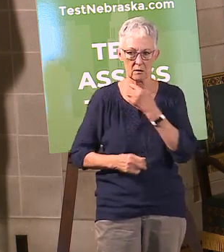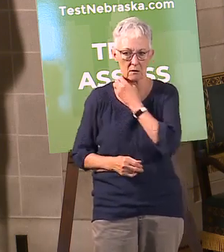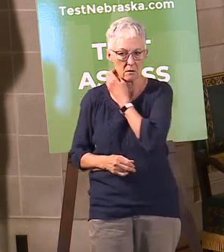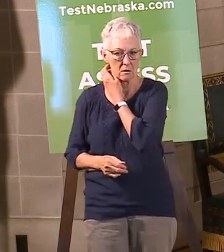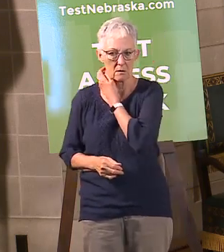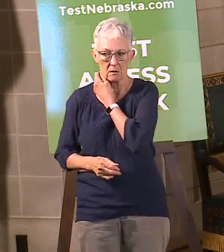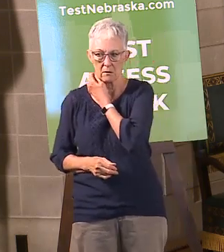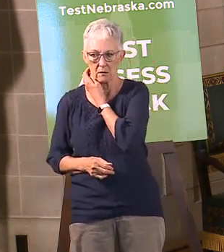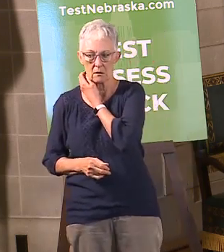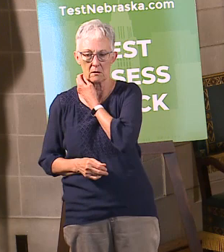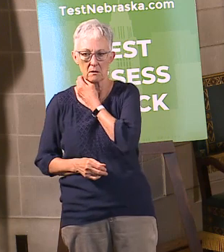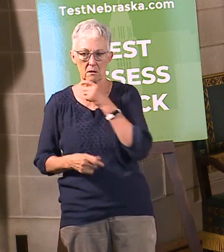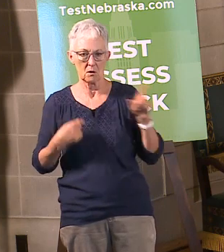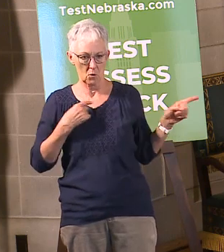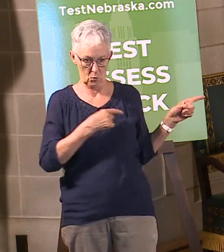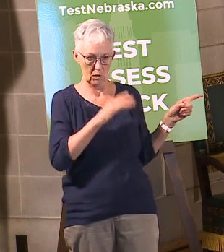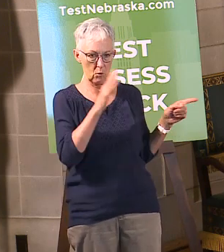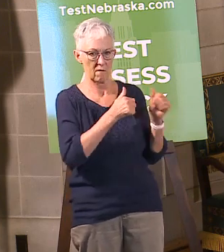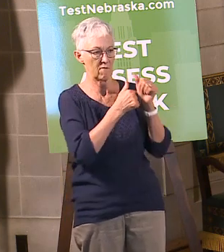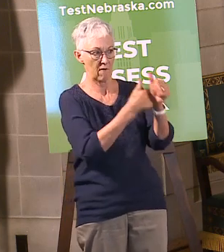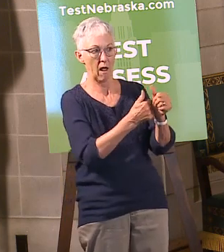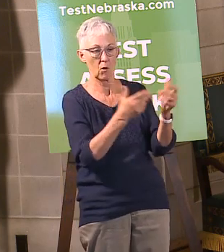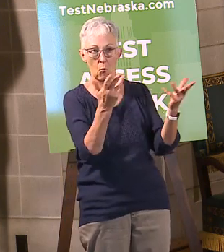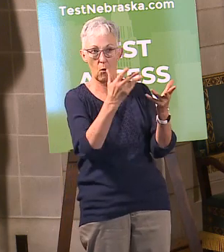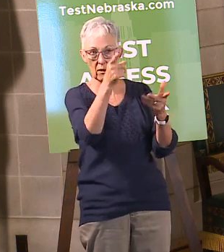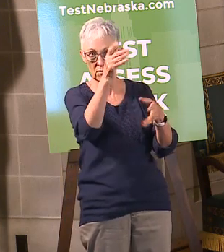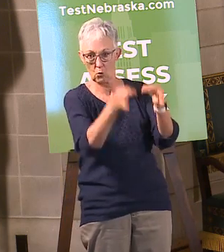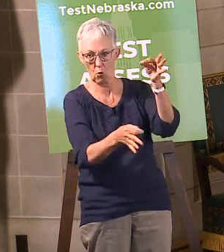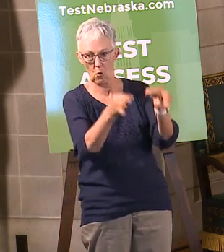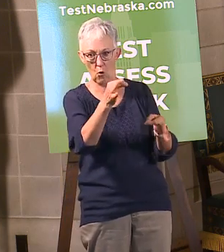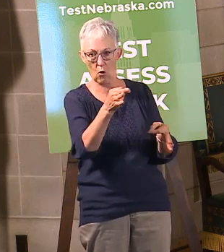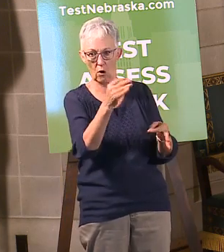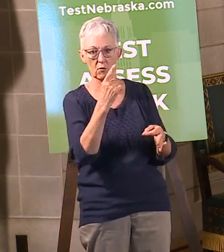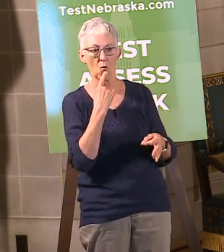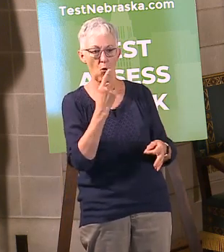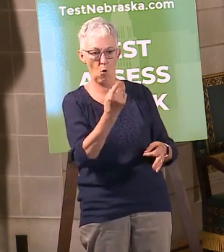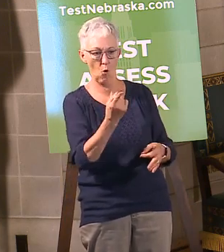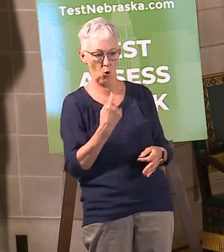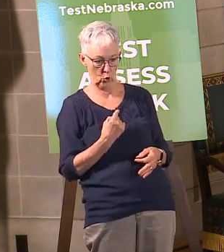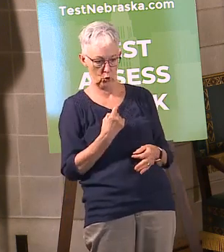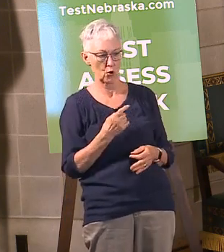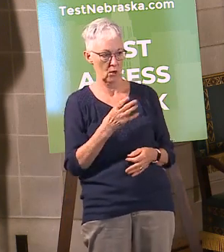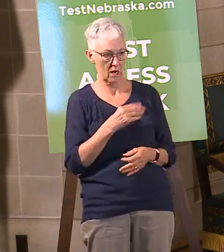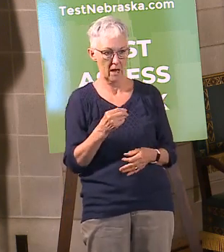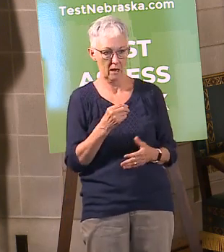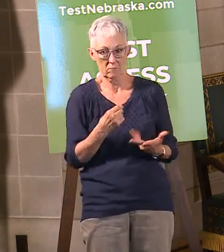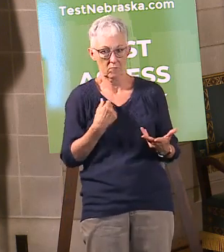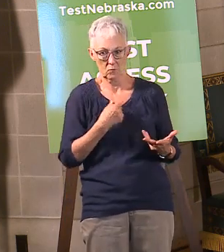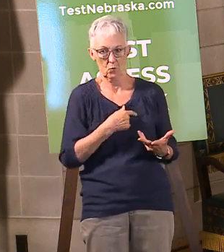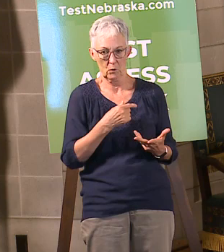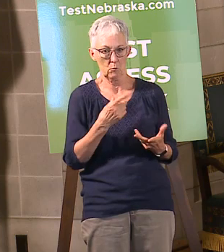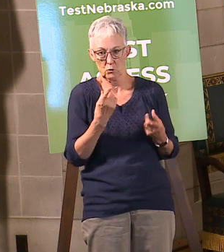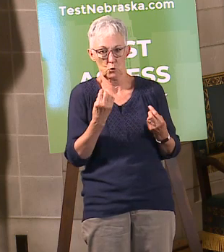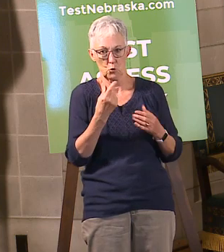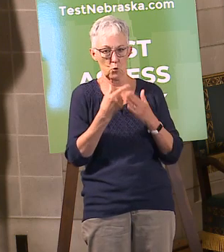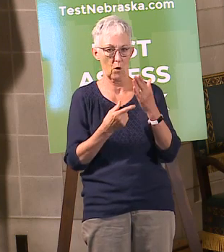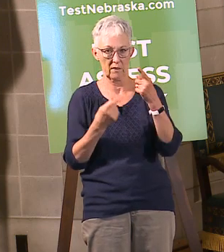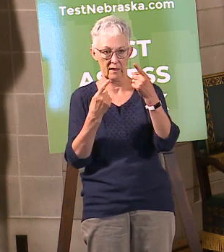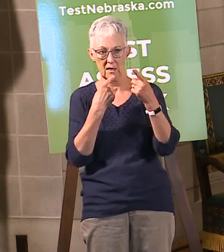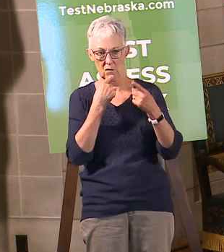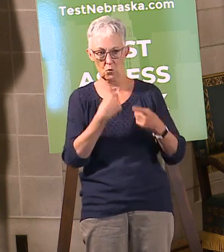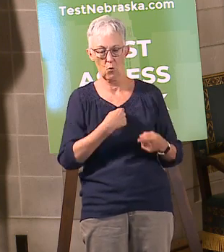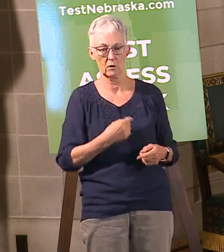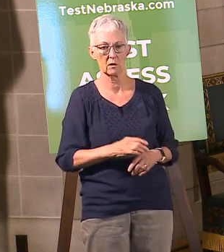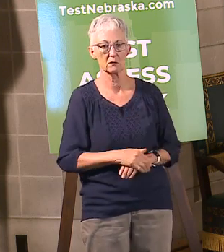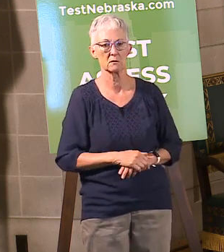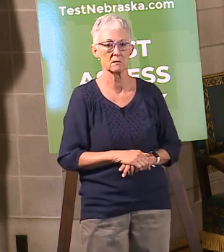and continue to look for ways to be able to carry out the executions. All right, I've gotten through all my questions. Taylor, anything texted in? Yes. Charlie